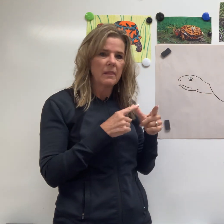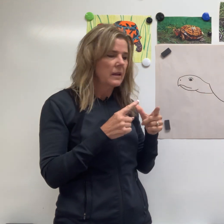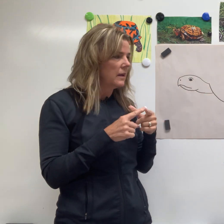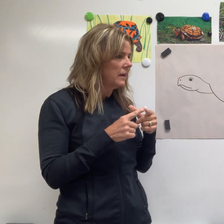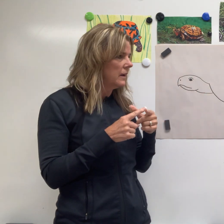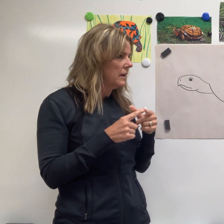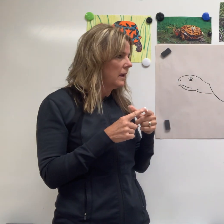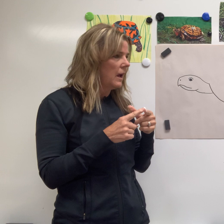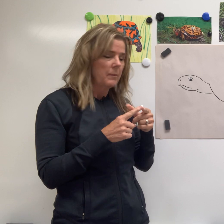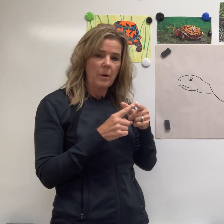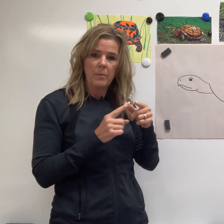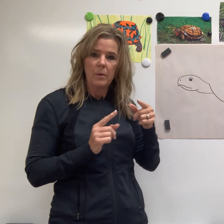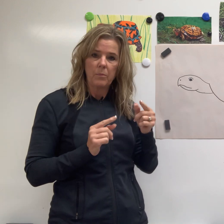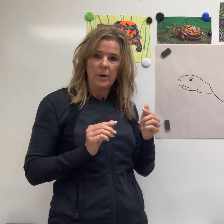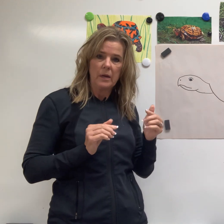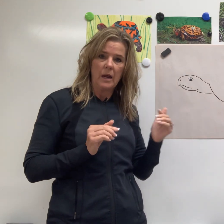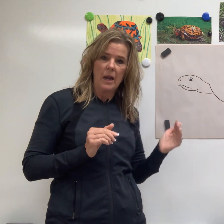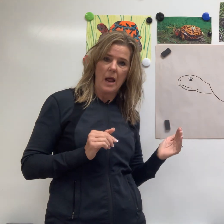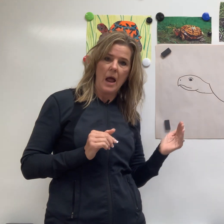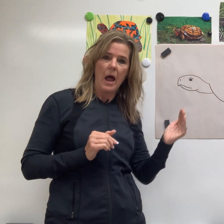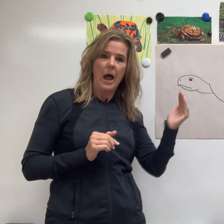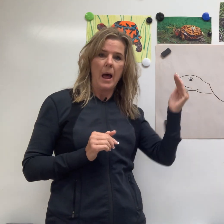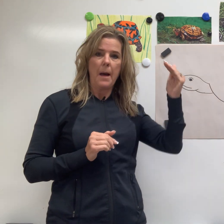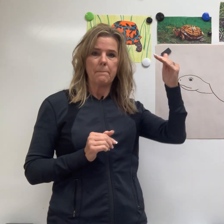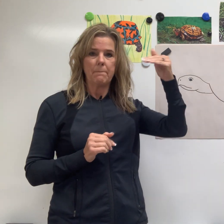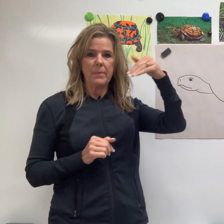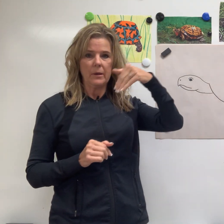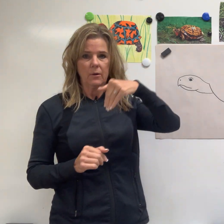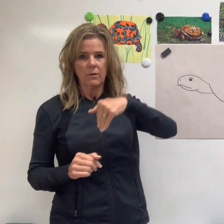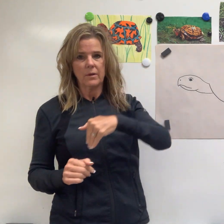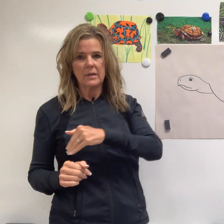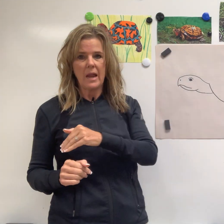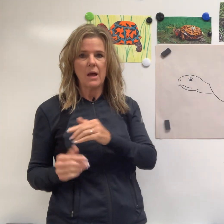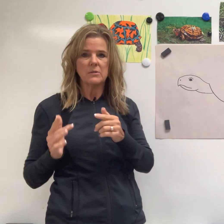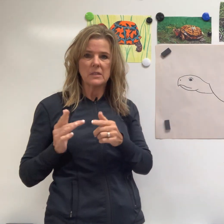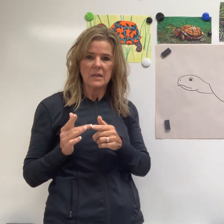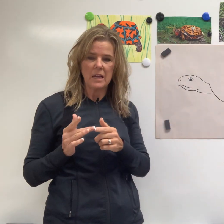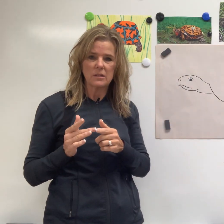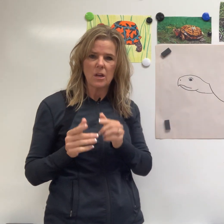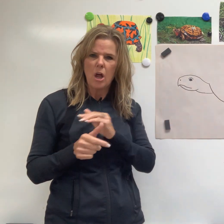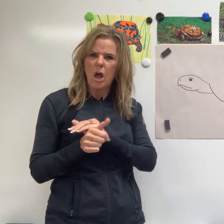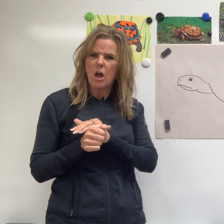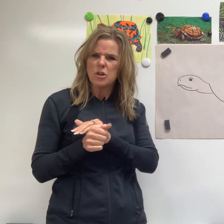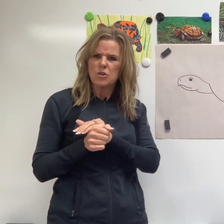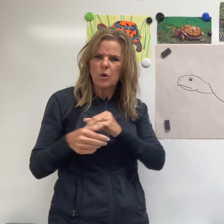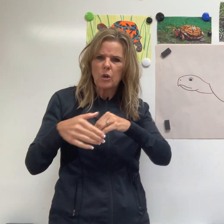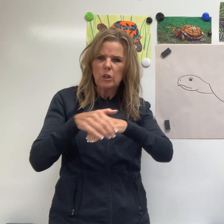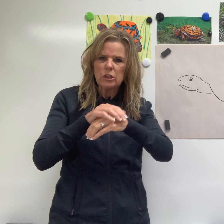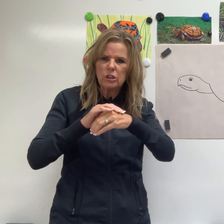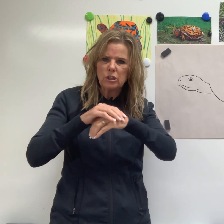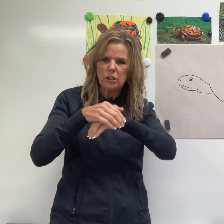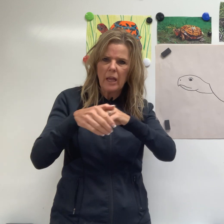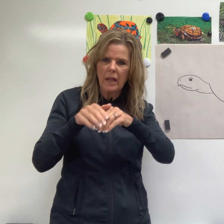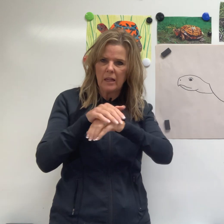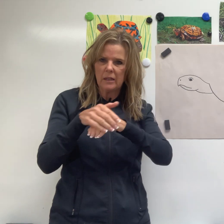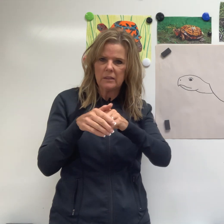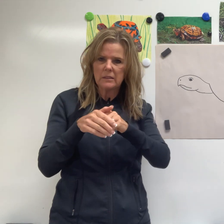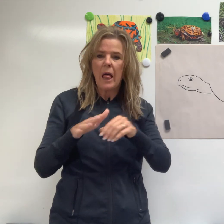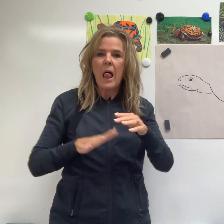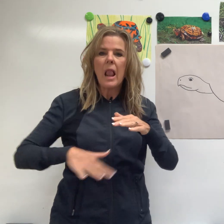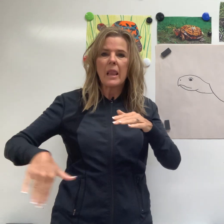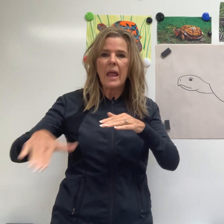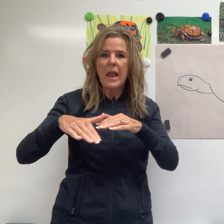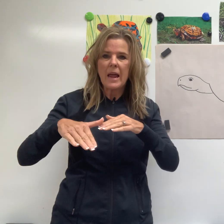Then I'm gonna bring it up and curve it down and touch. So turtle shells, land